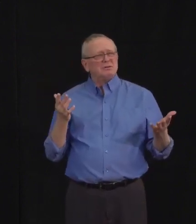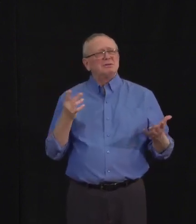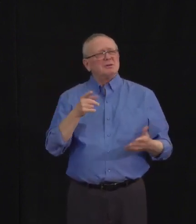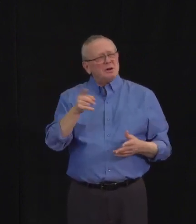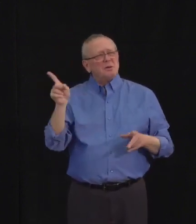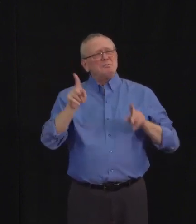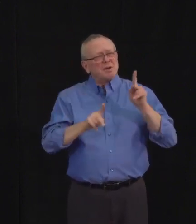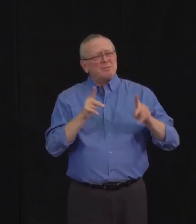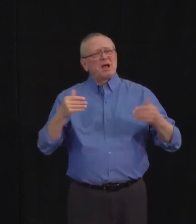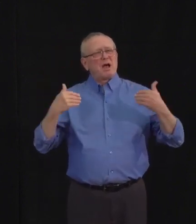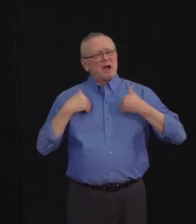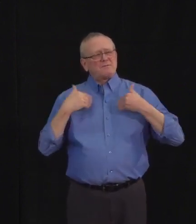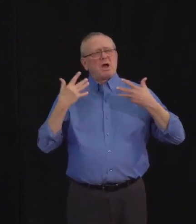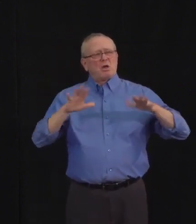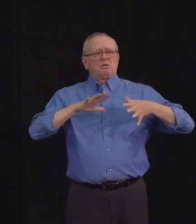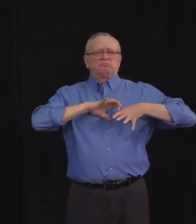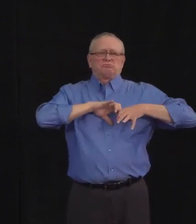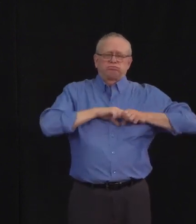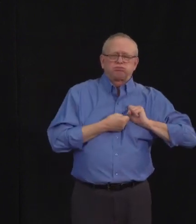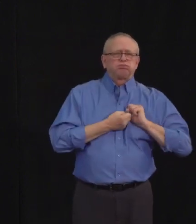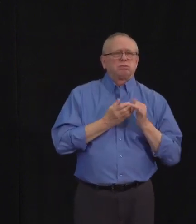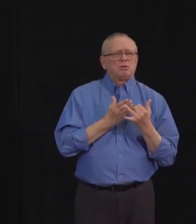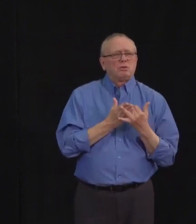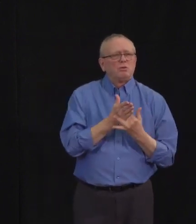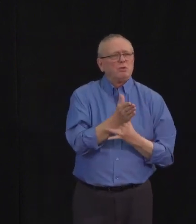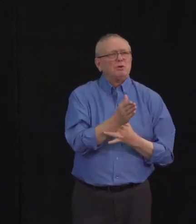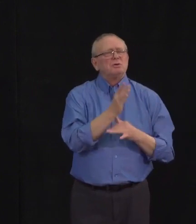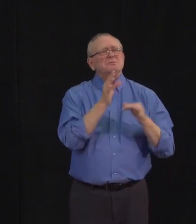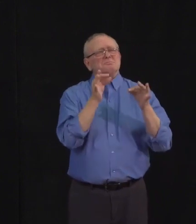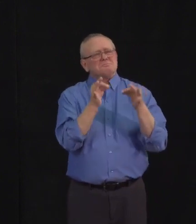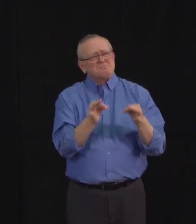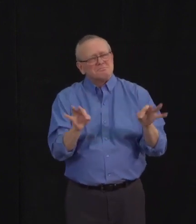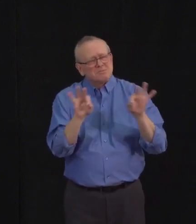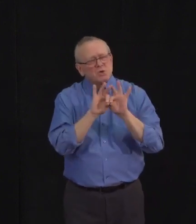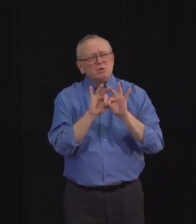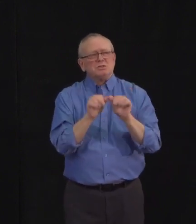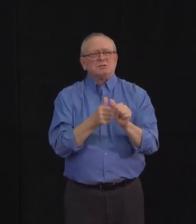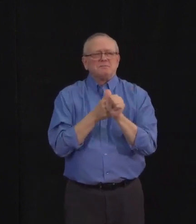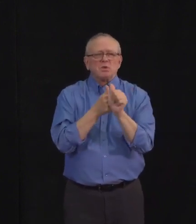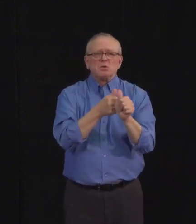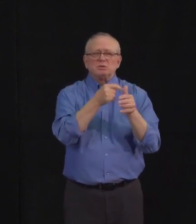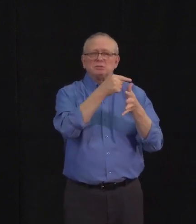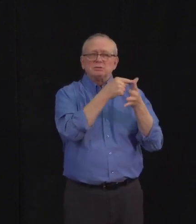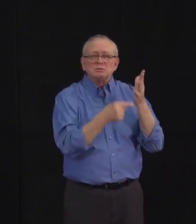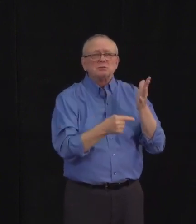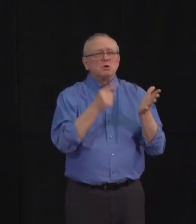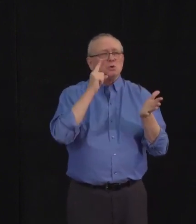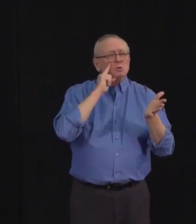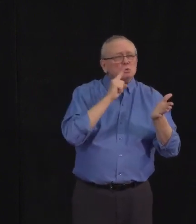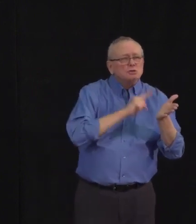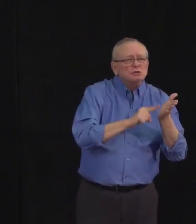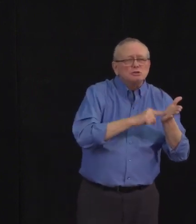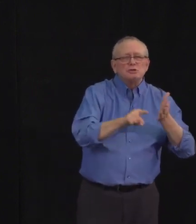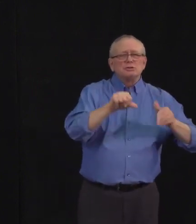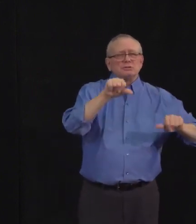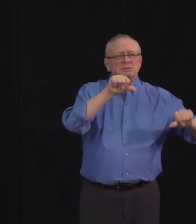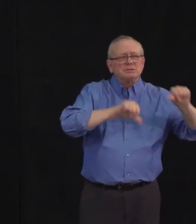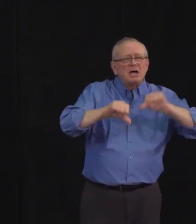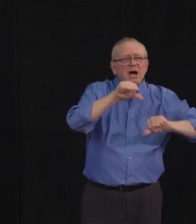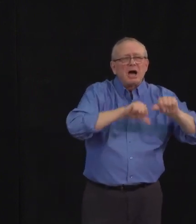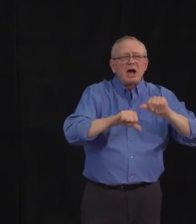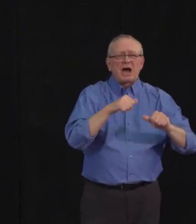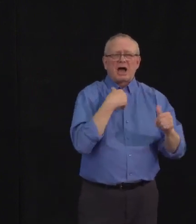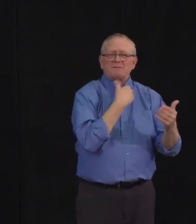the best evidence and the best kind of scientific research to guide our approach to this. I know that